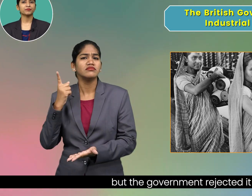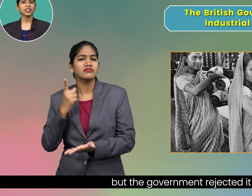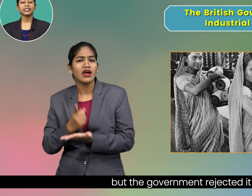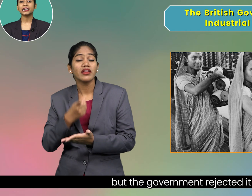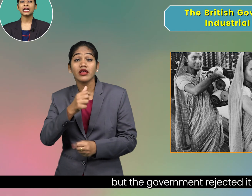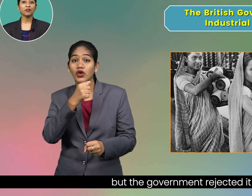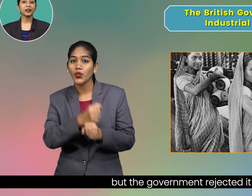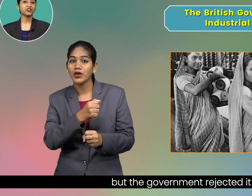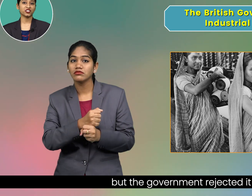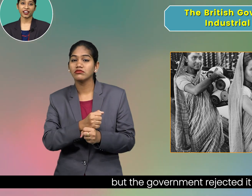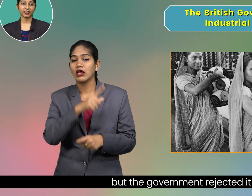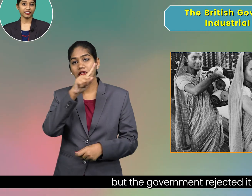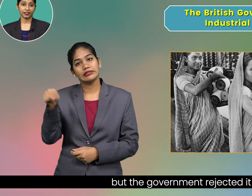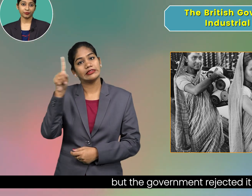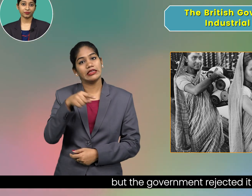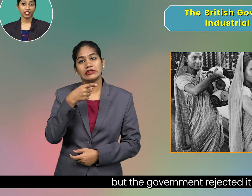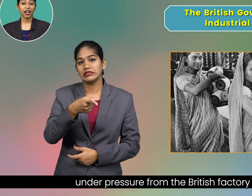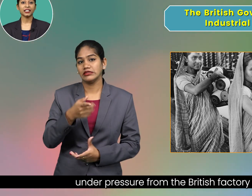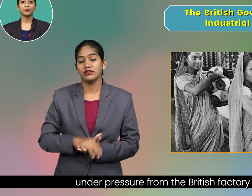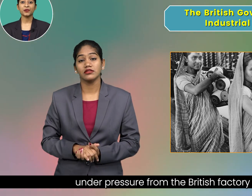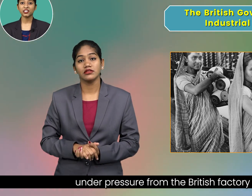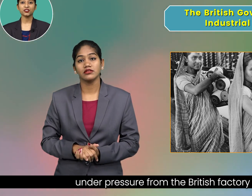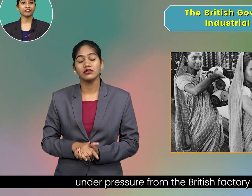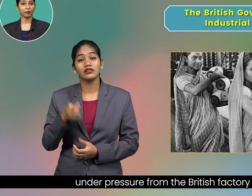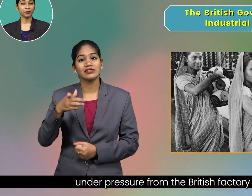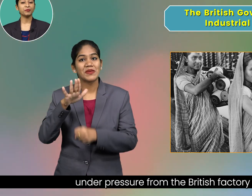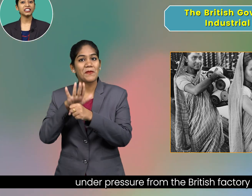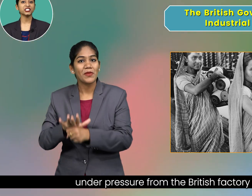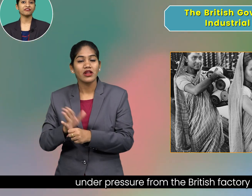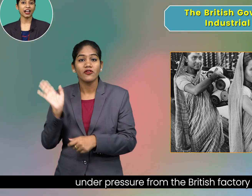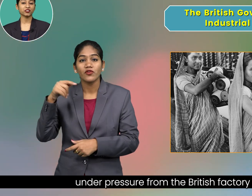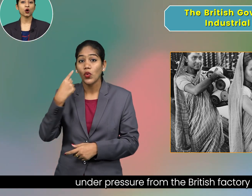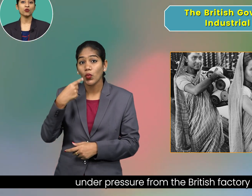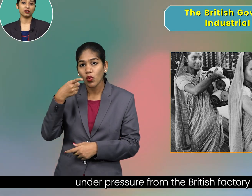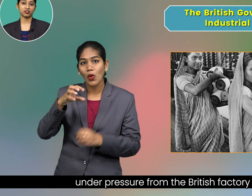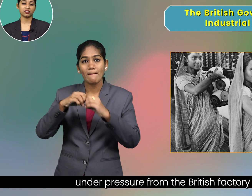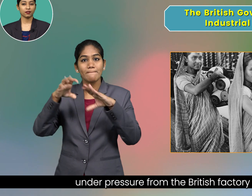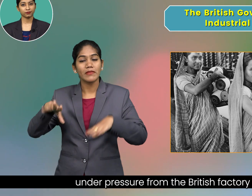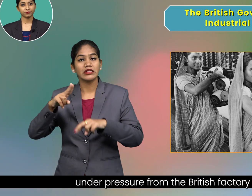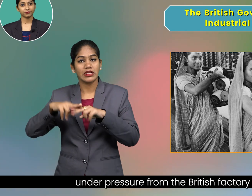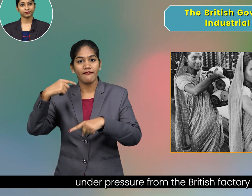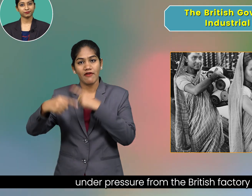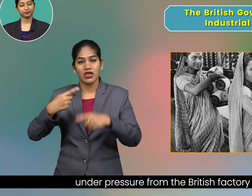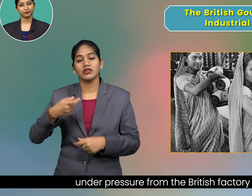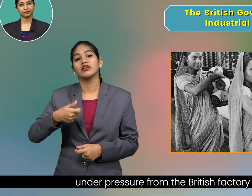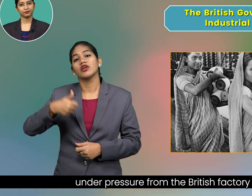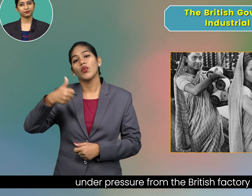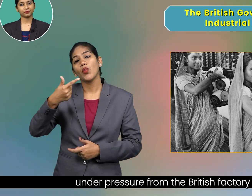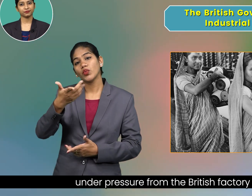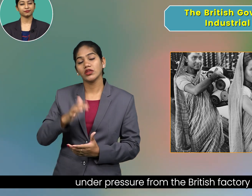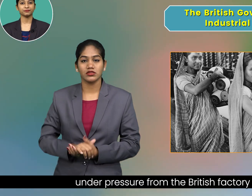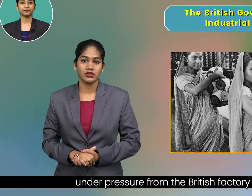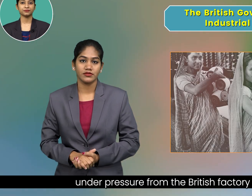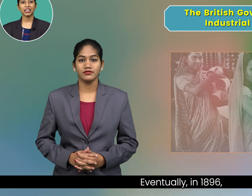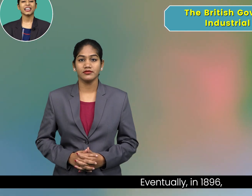But the government rejected it under pressure from the British factory owners.